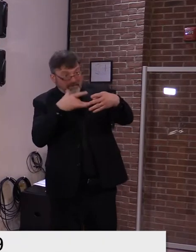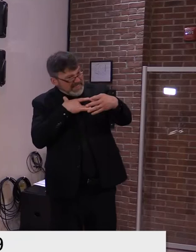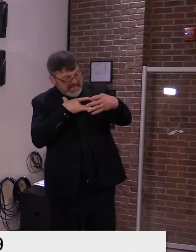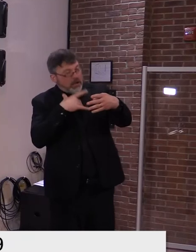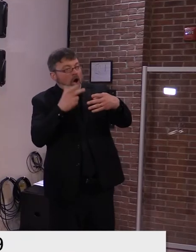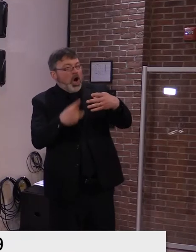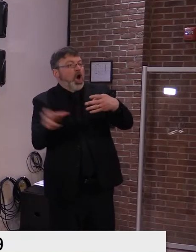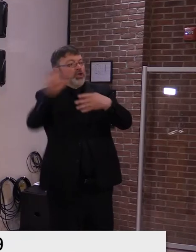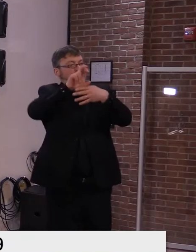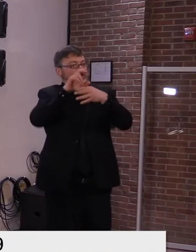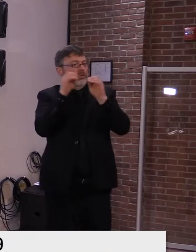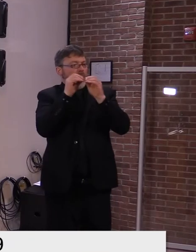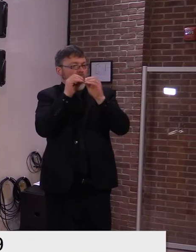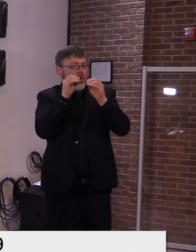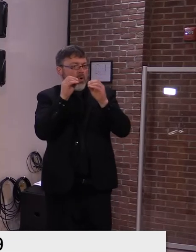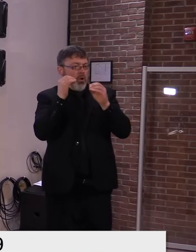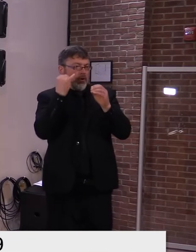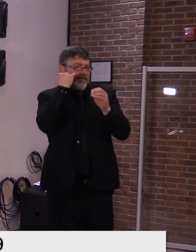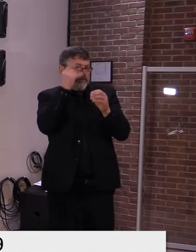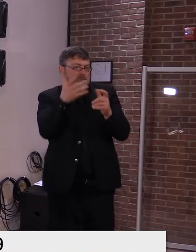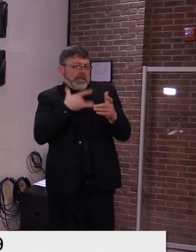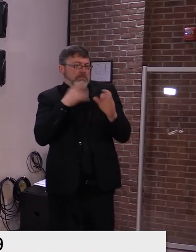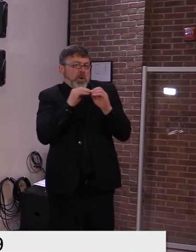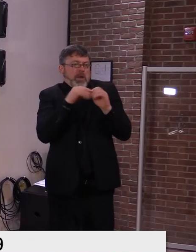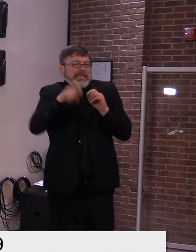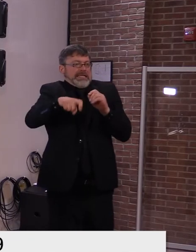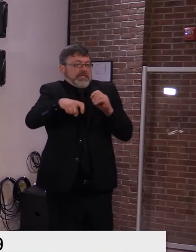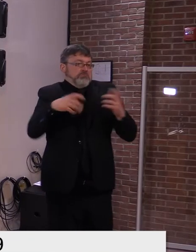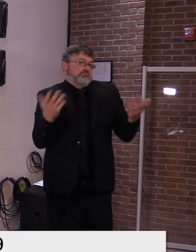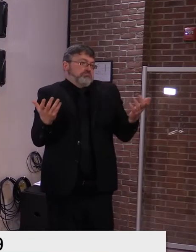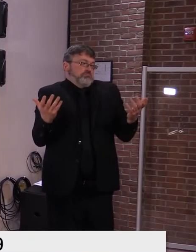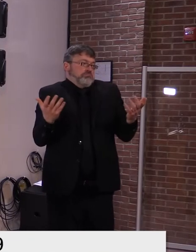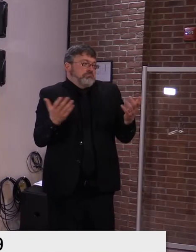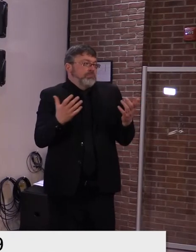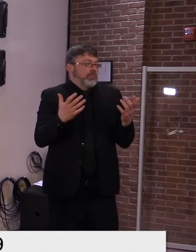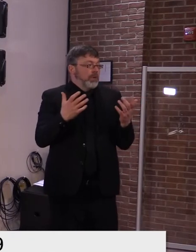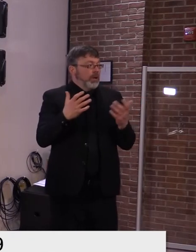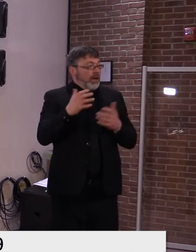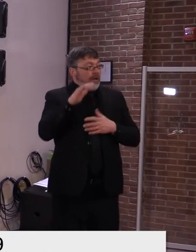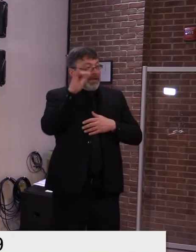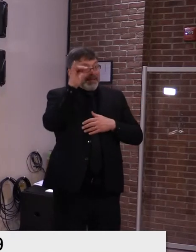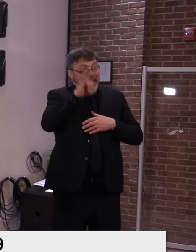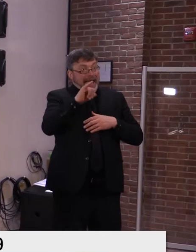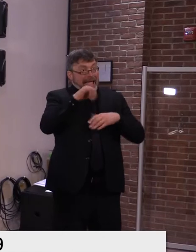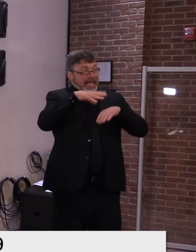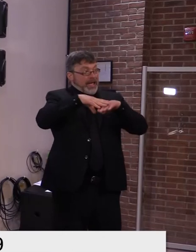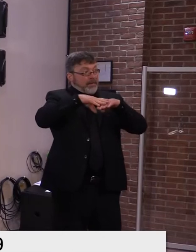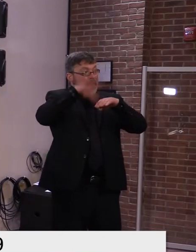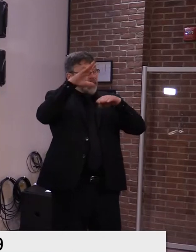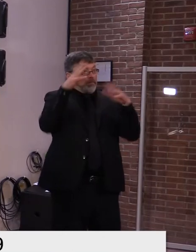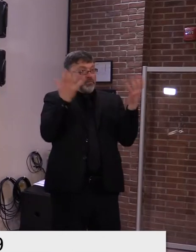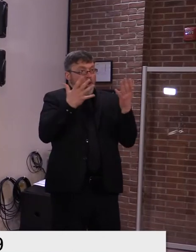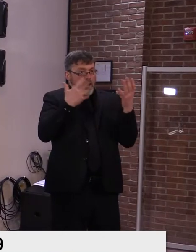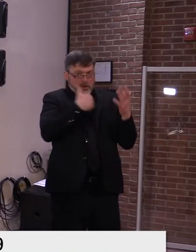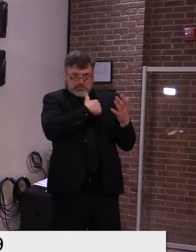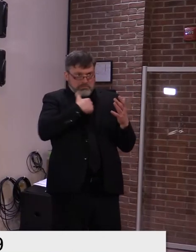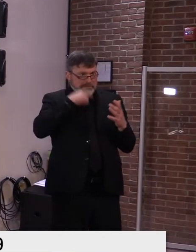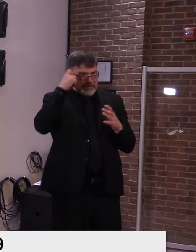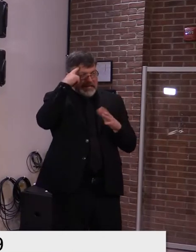are the minimum that a hospital has to follow. They can, on their own, increase sort of